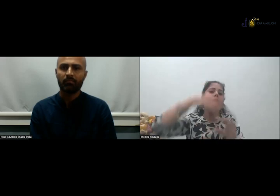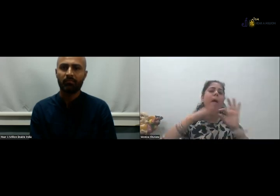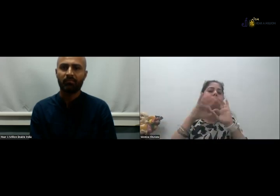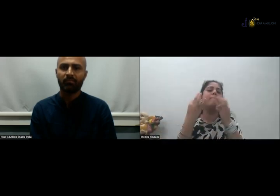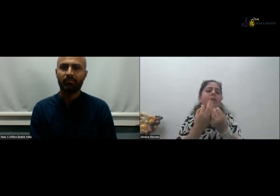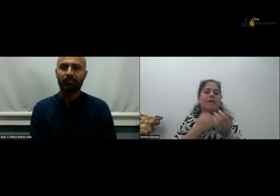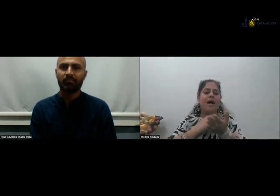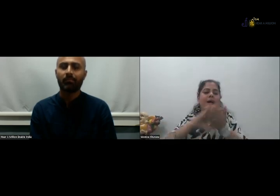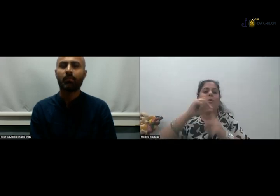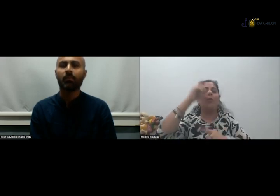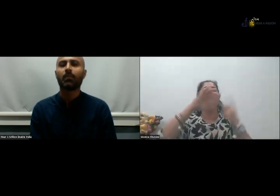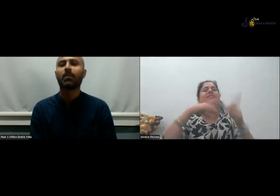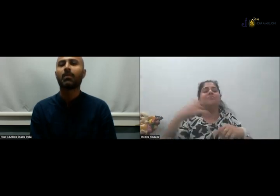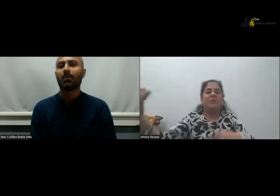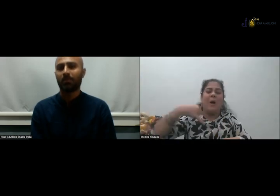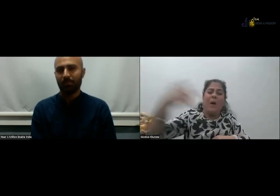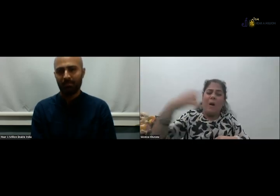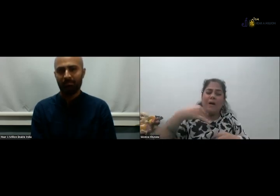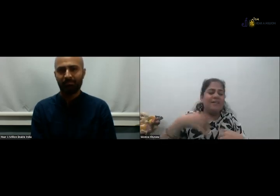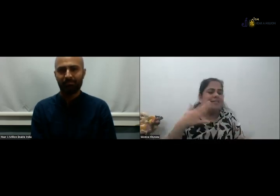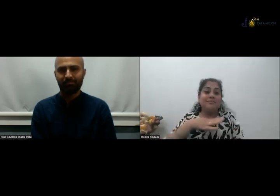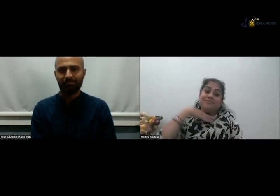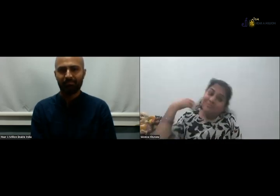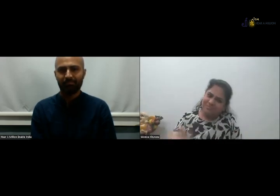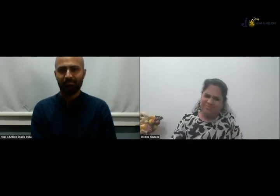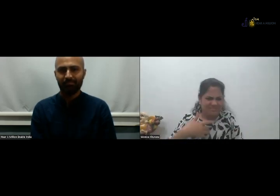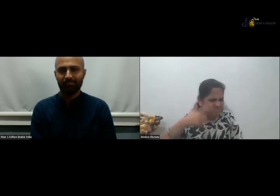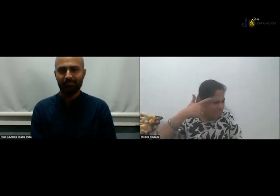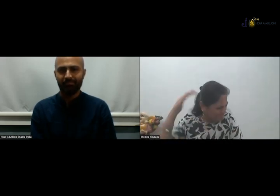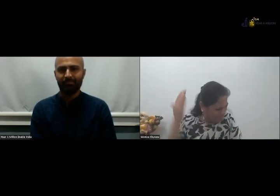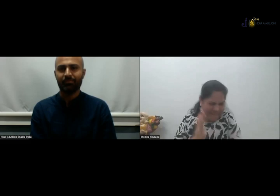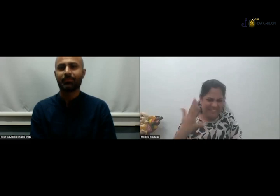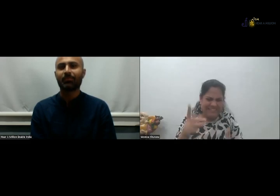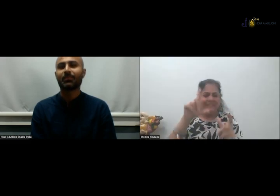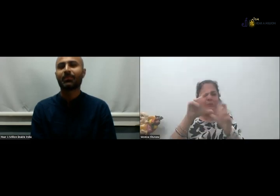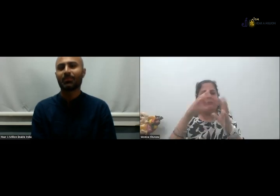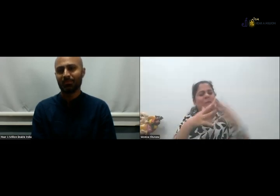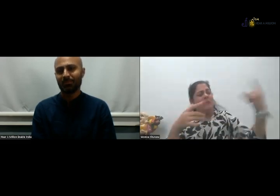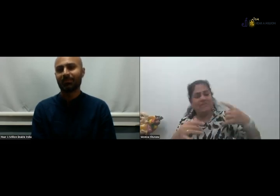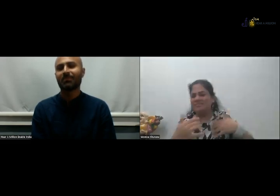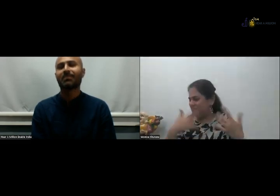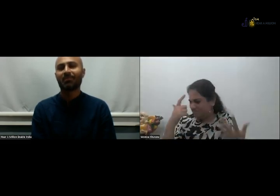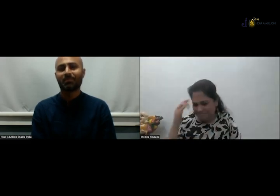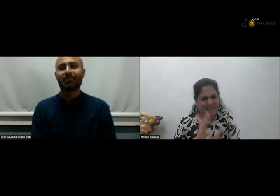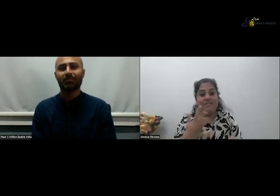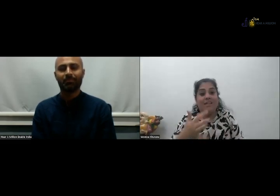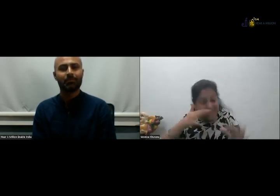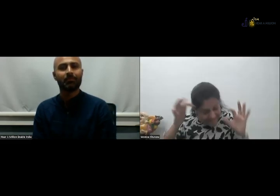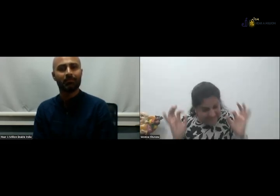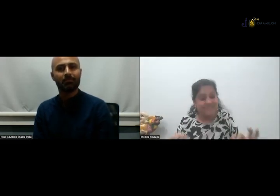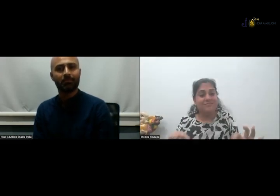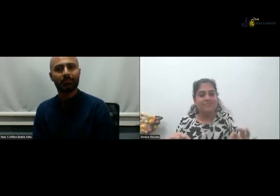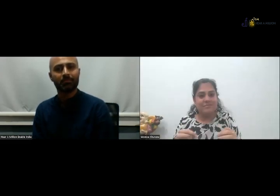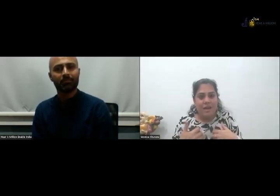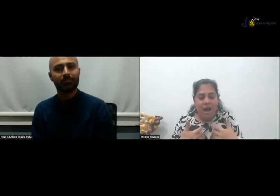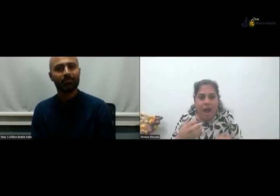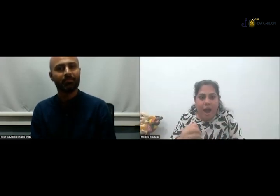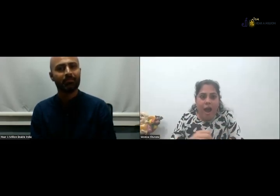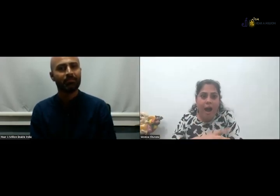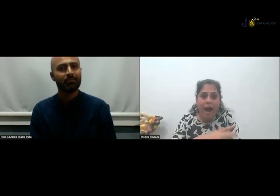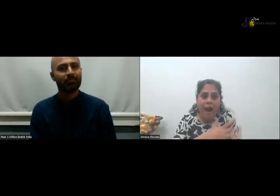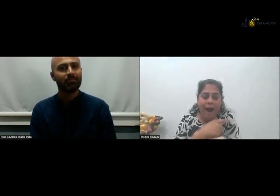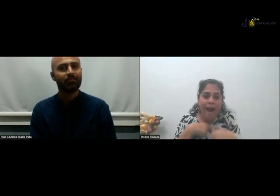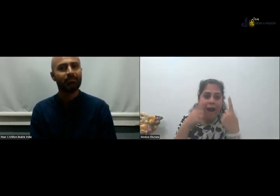I'm not able to believe. So I was in Himachal Pradesh. I got a call, and people were telling me that Sudamni is no more. And I was